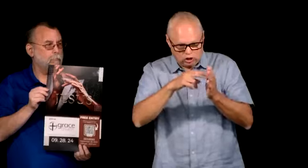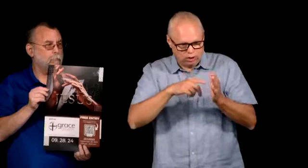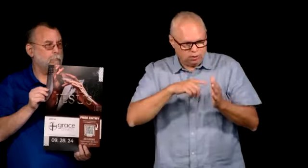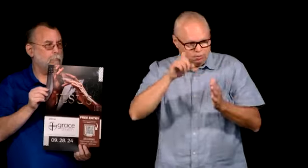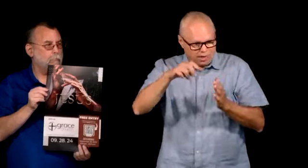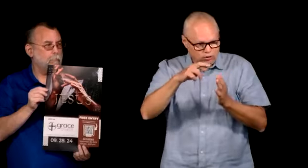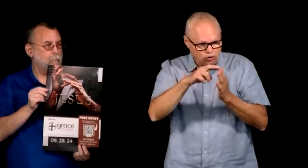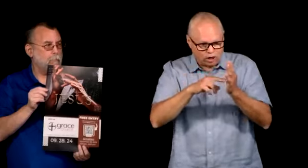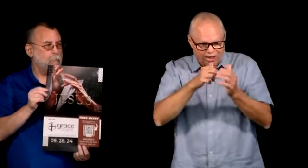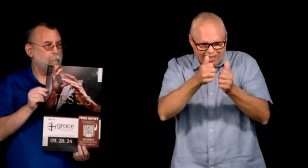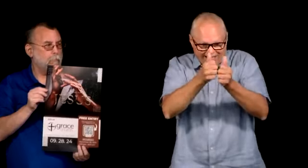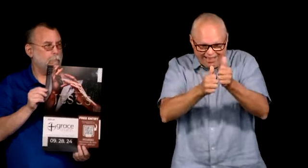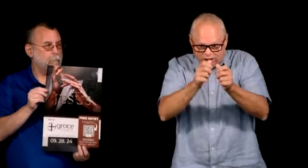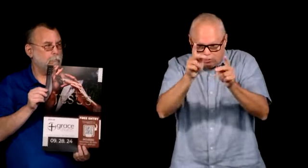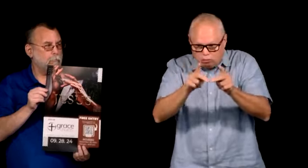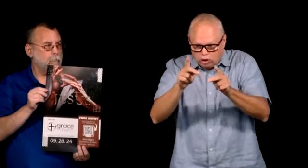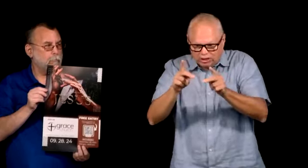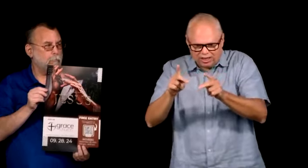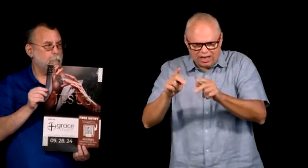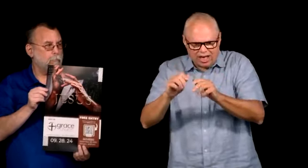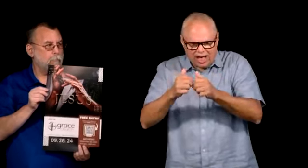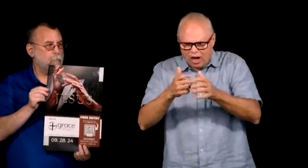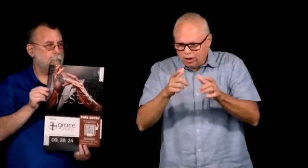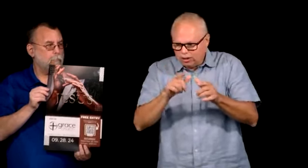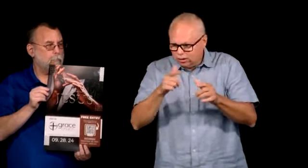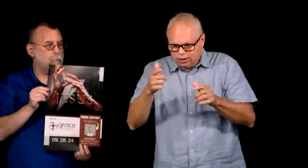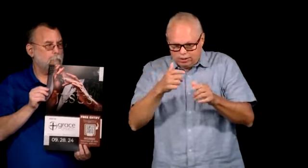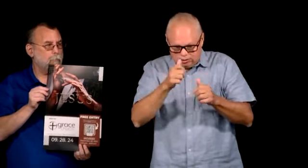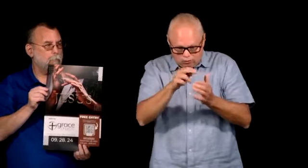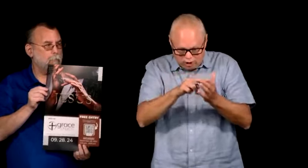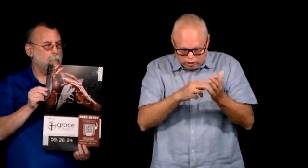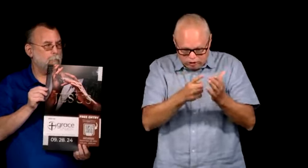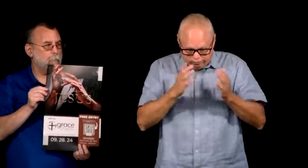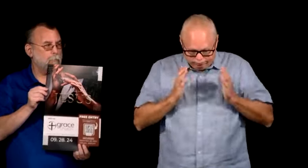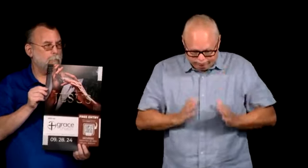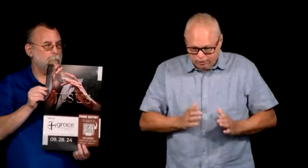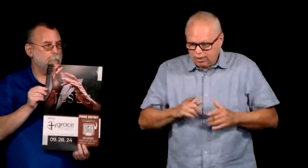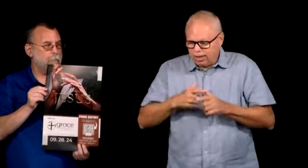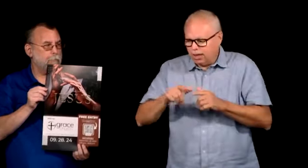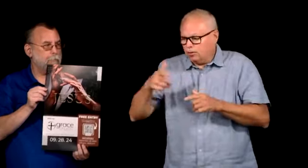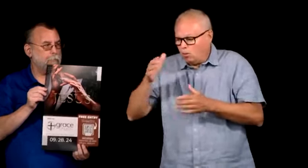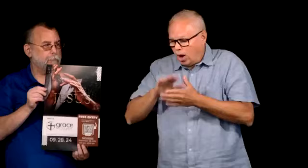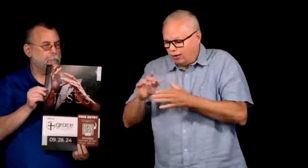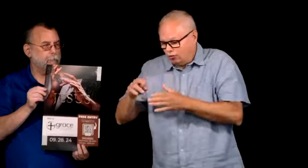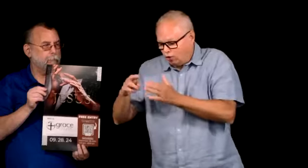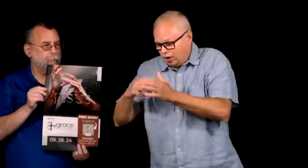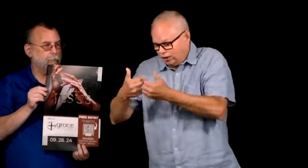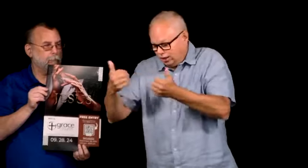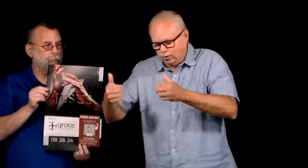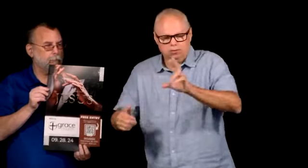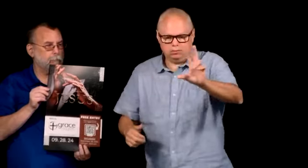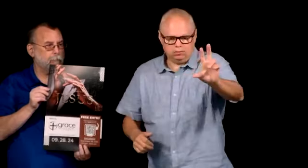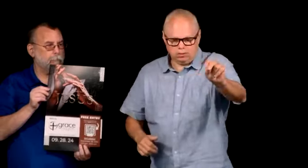asked. Are you required to register for every single person attending? Does every person need to